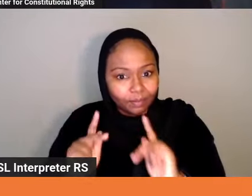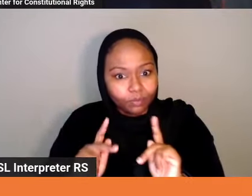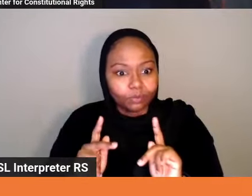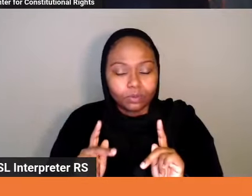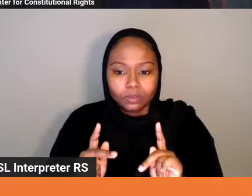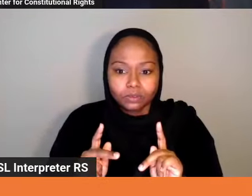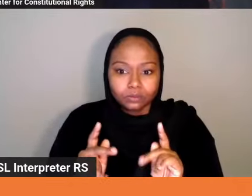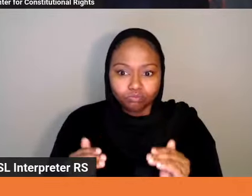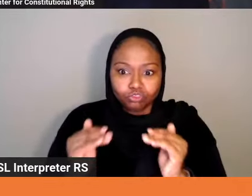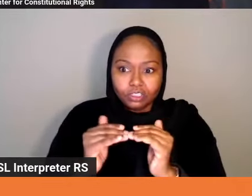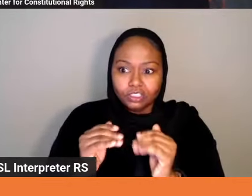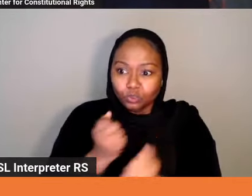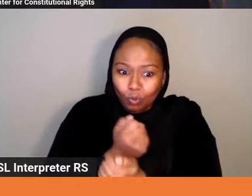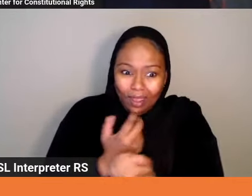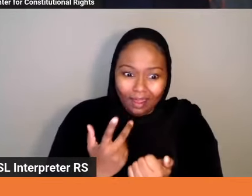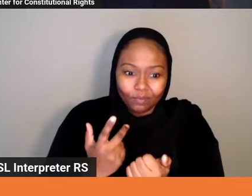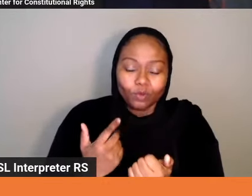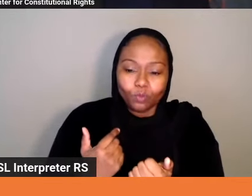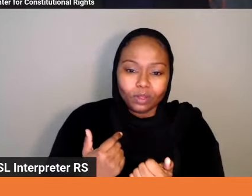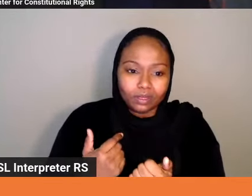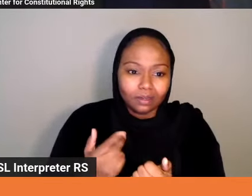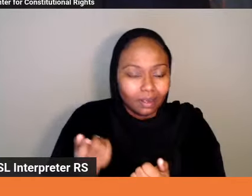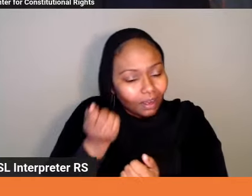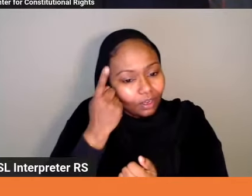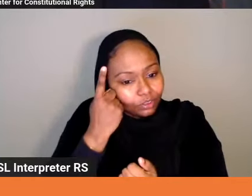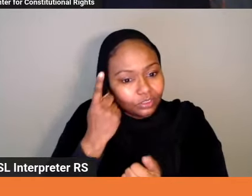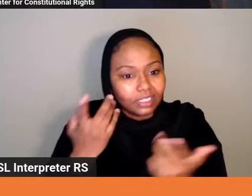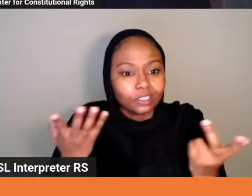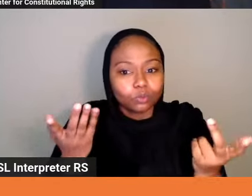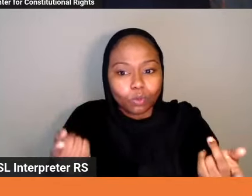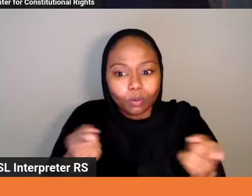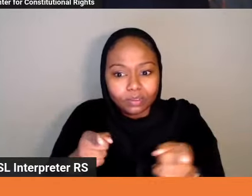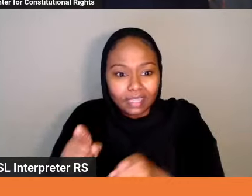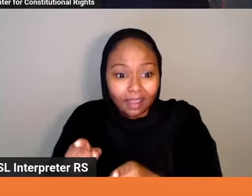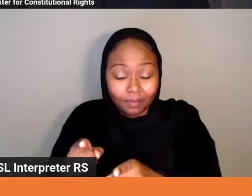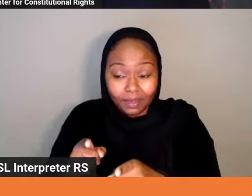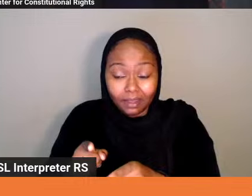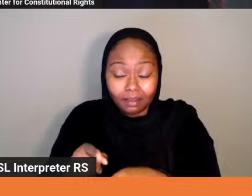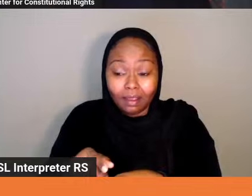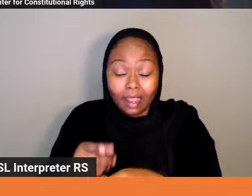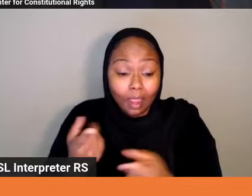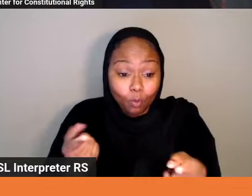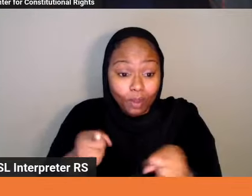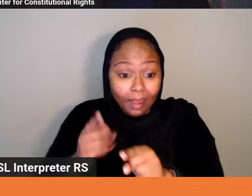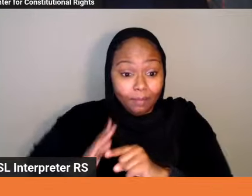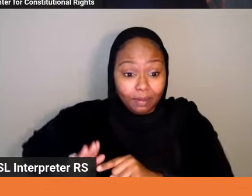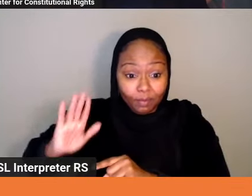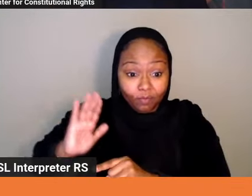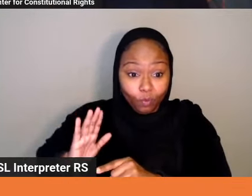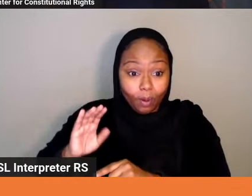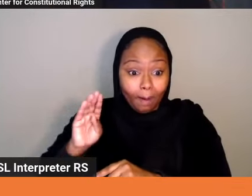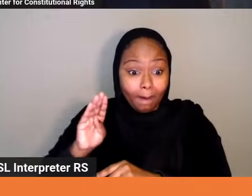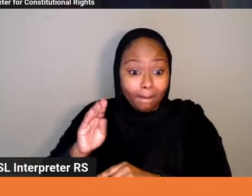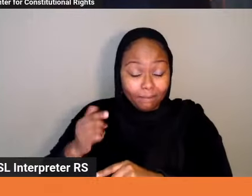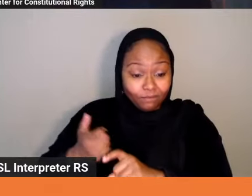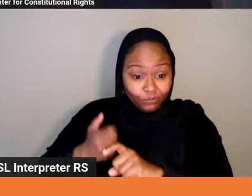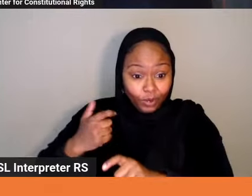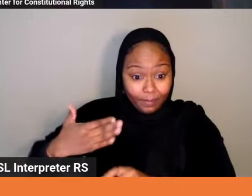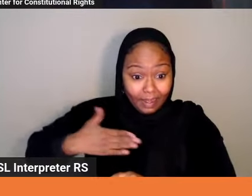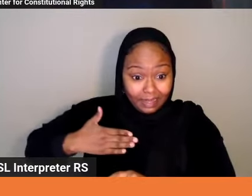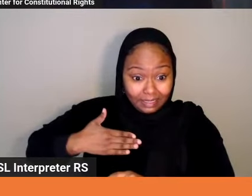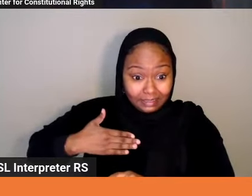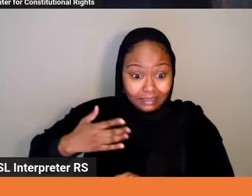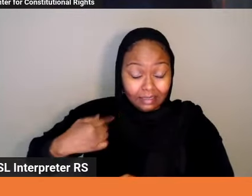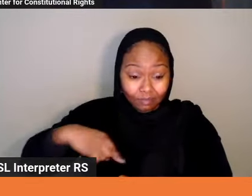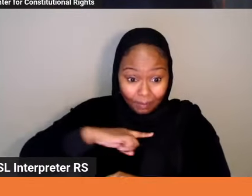fully everyone in the United States understands what was done by us or in our name and in our name